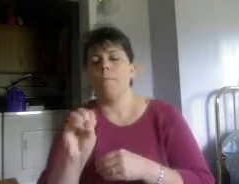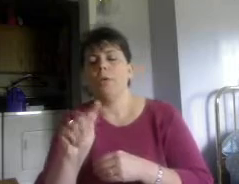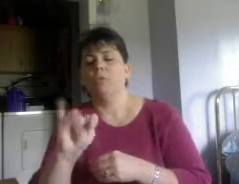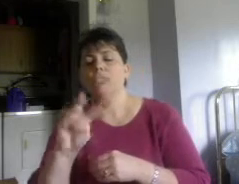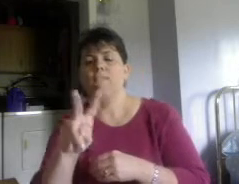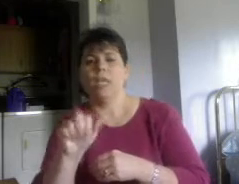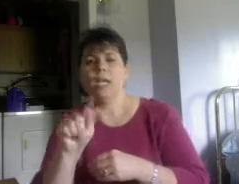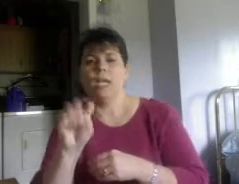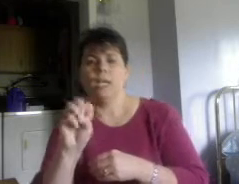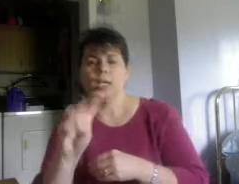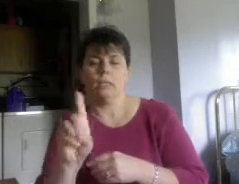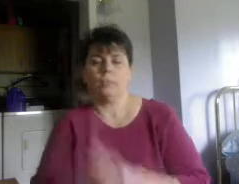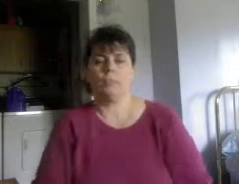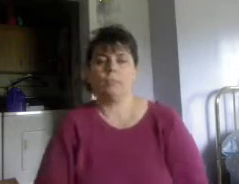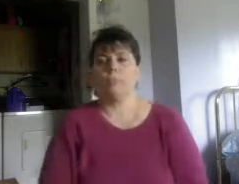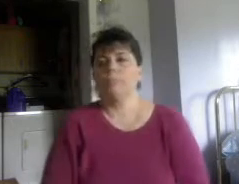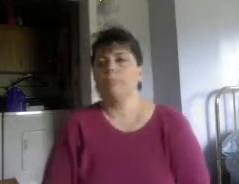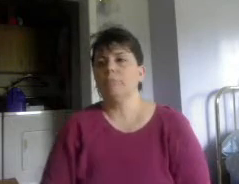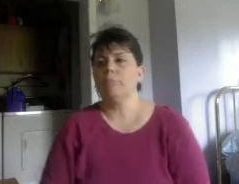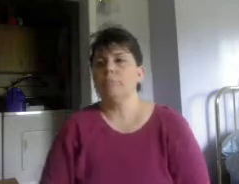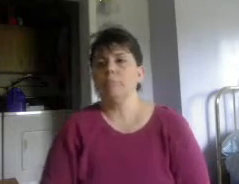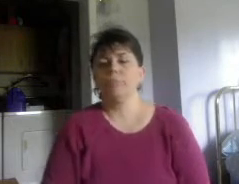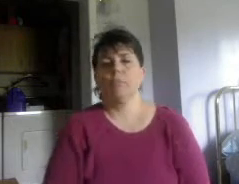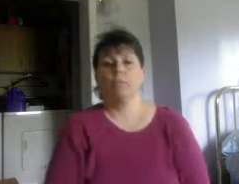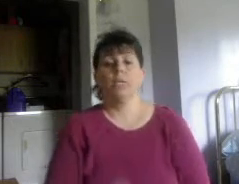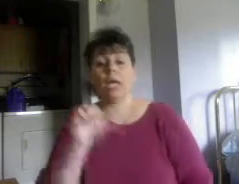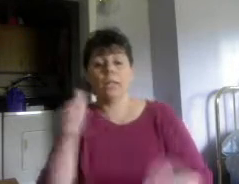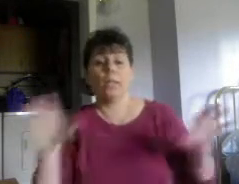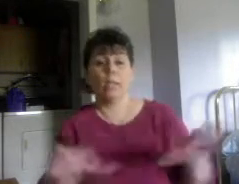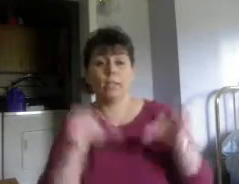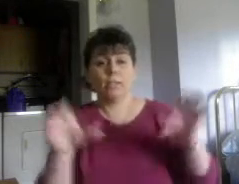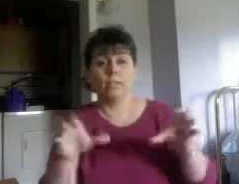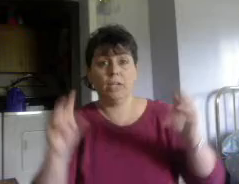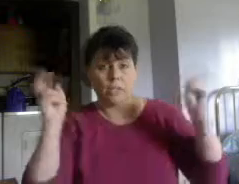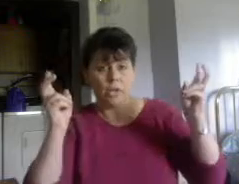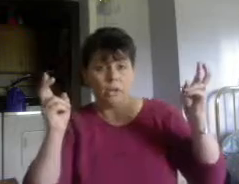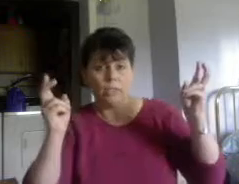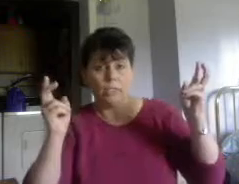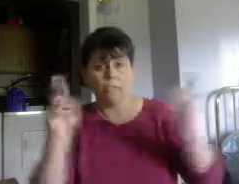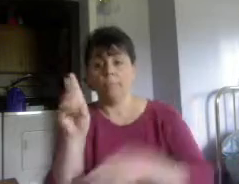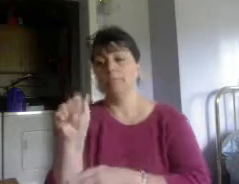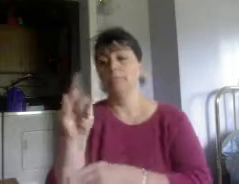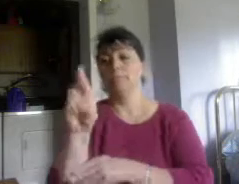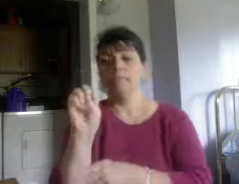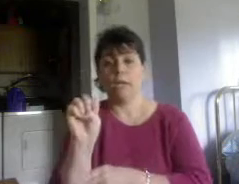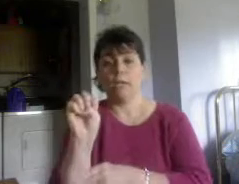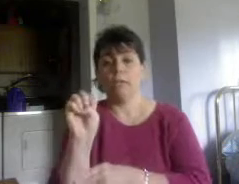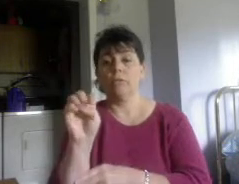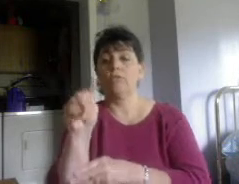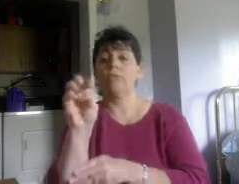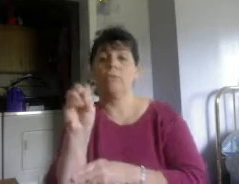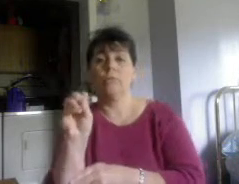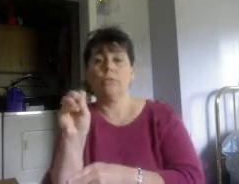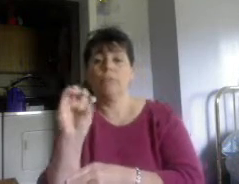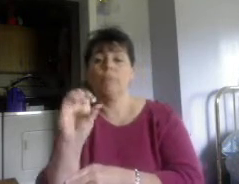of boundaries. I call it Dare to Cross. Have all the teenagers pair up. Get them in partners.